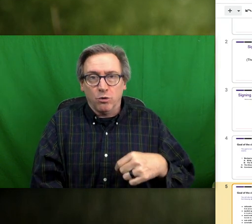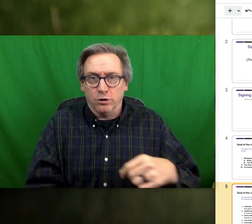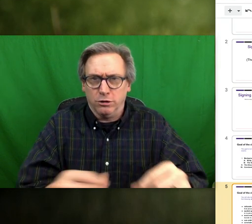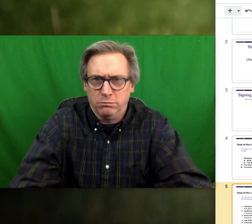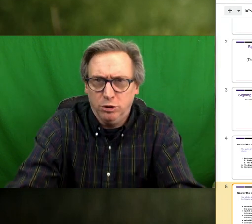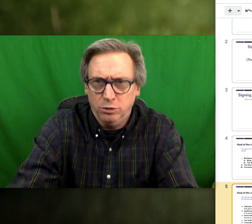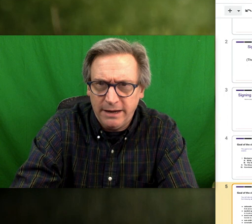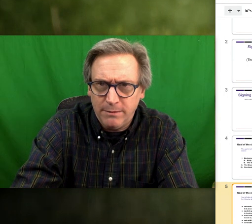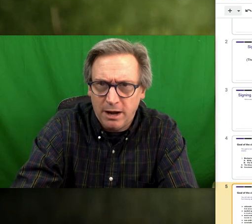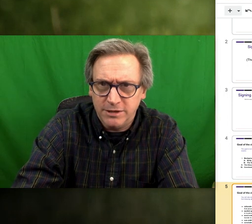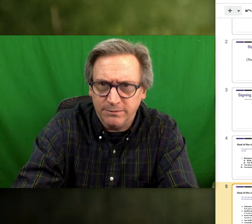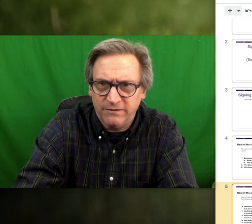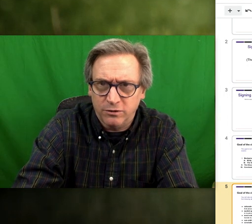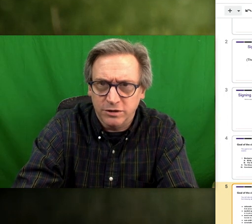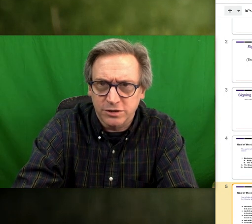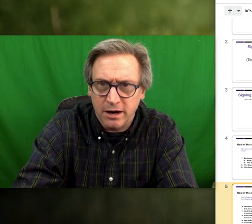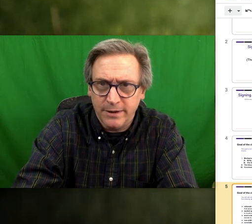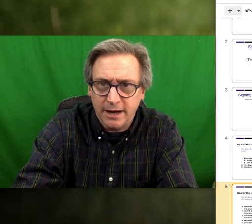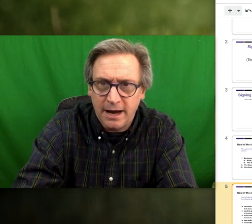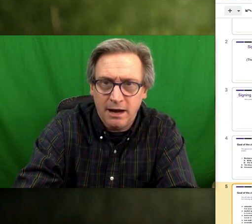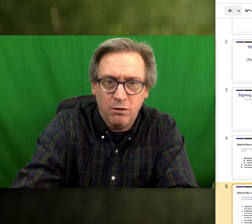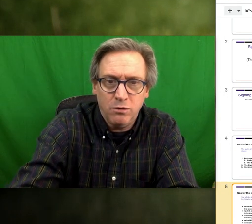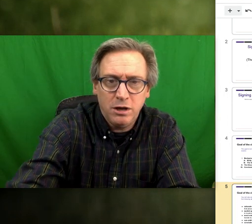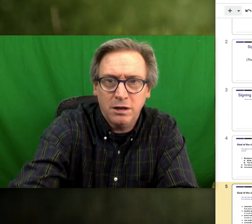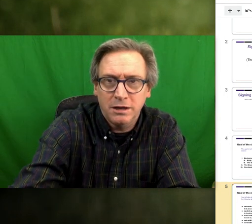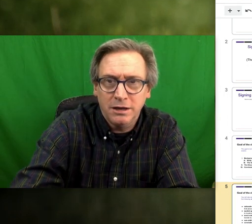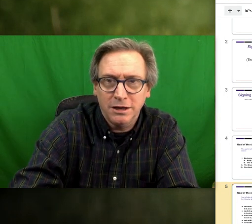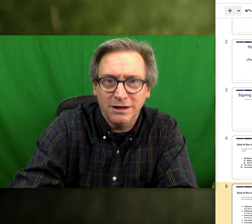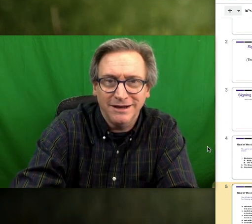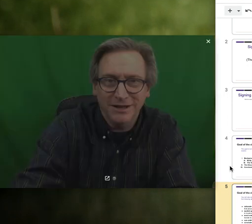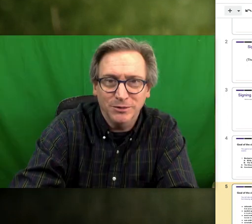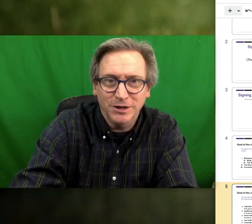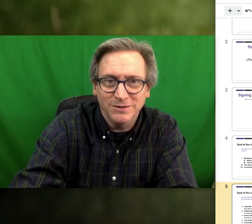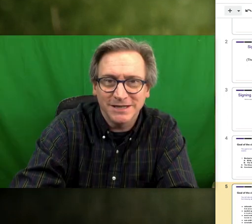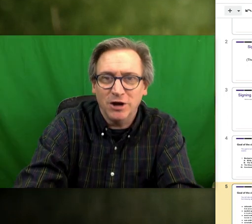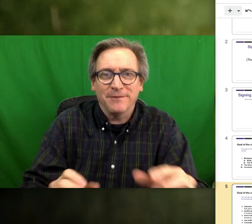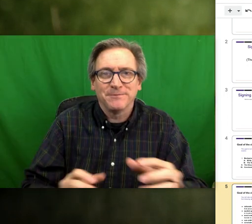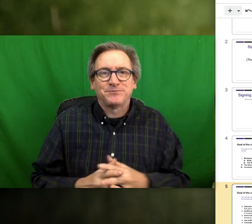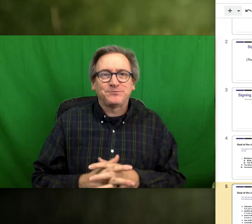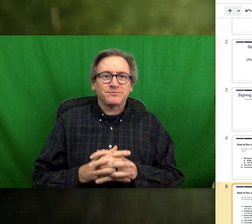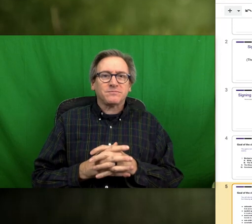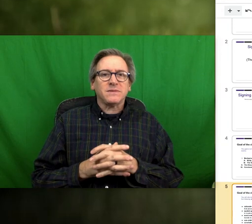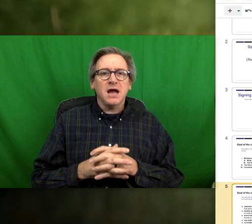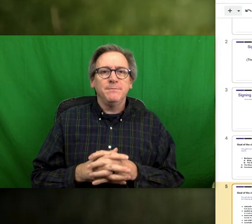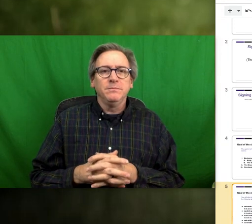Word order, oh, name object before describing how you would use it. Okay.